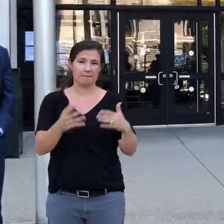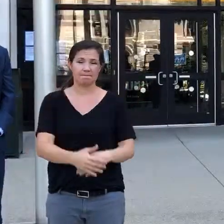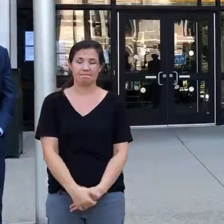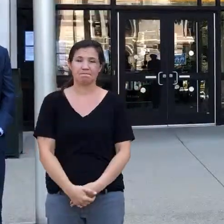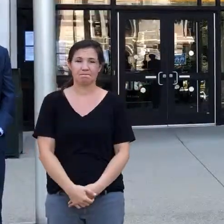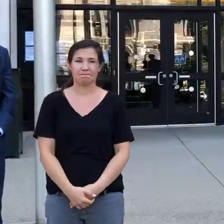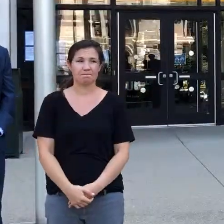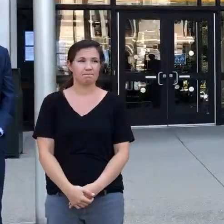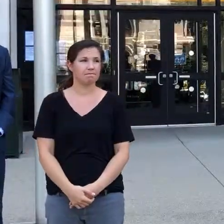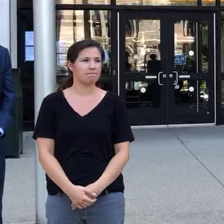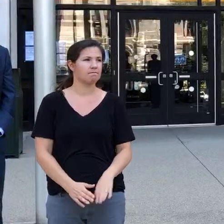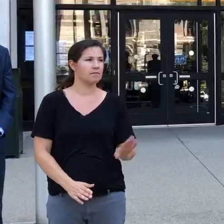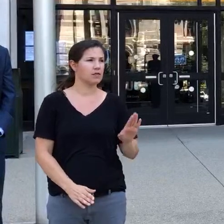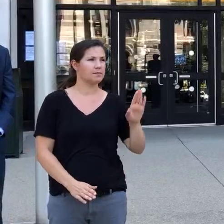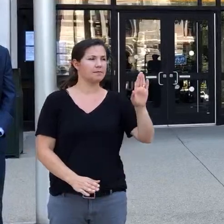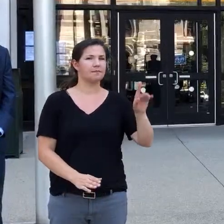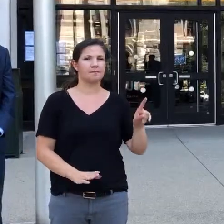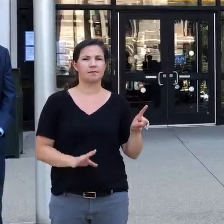Thanks.